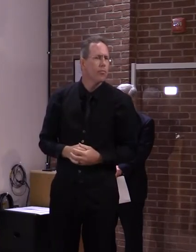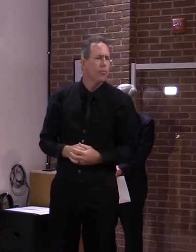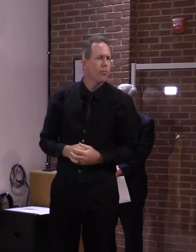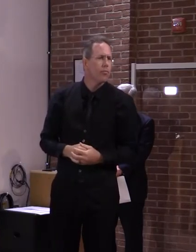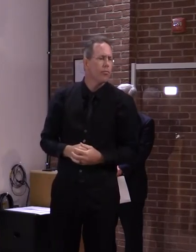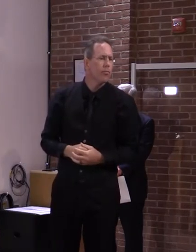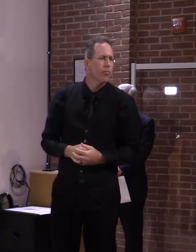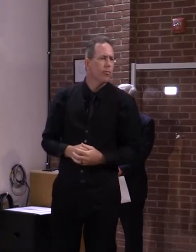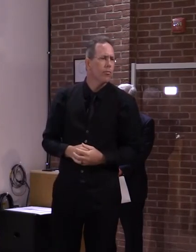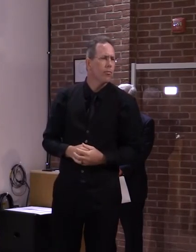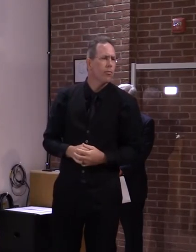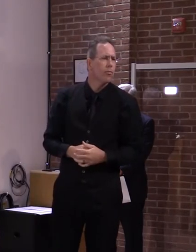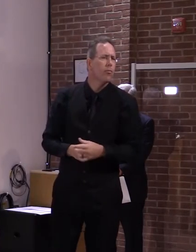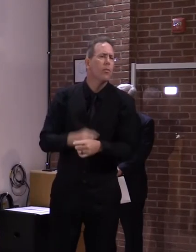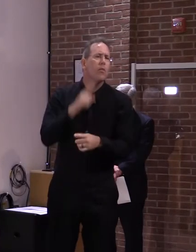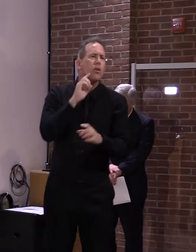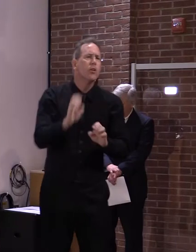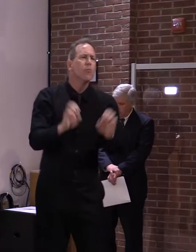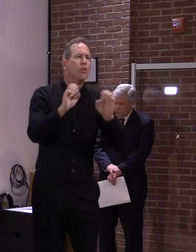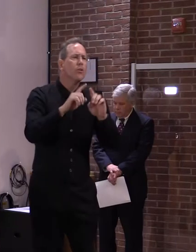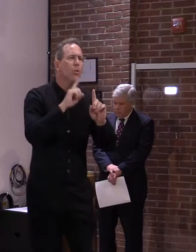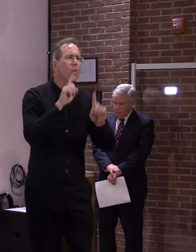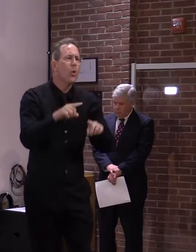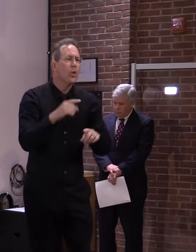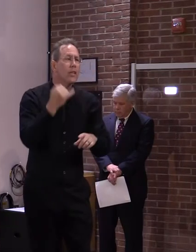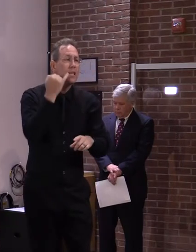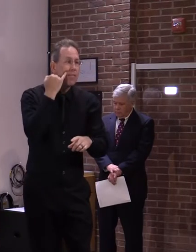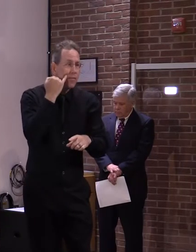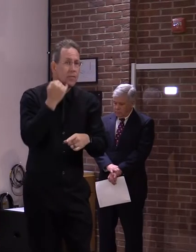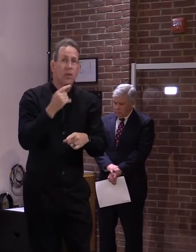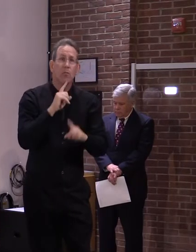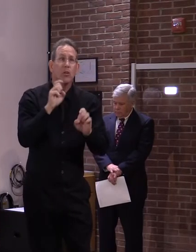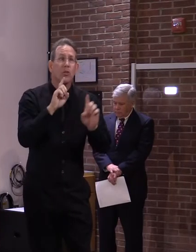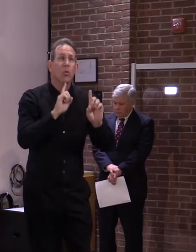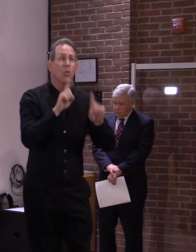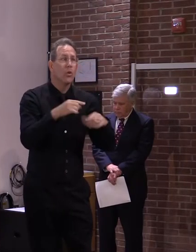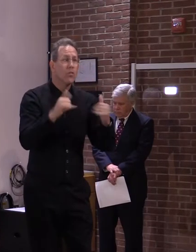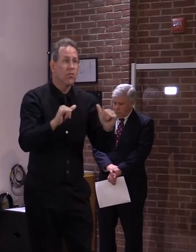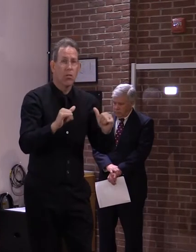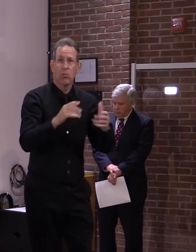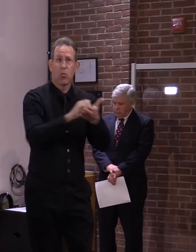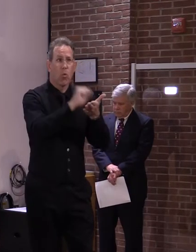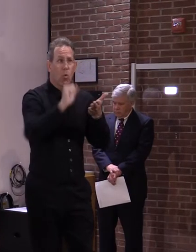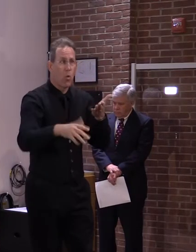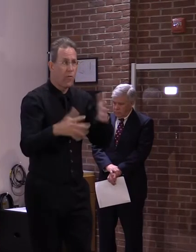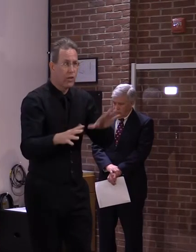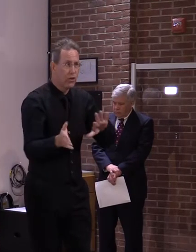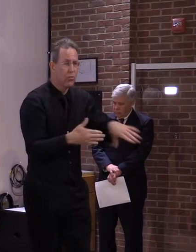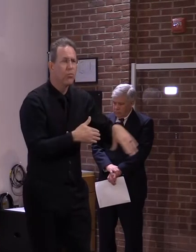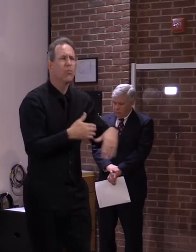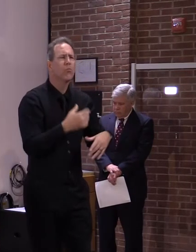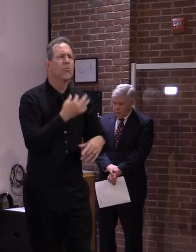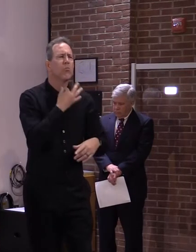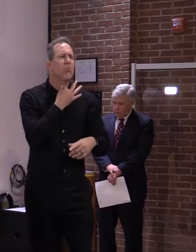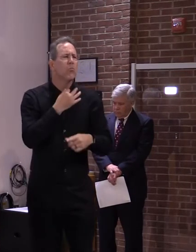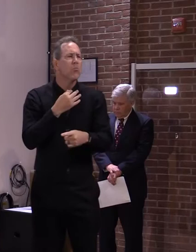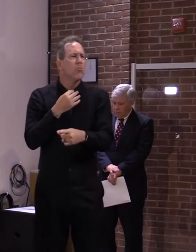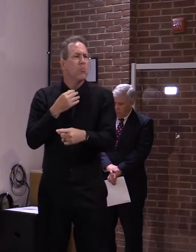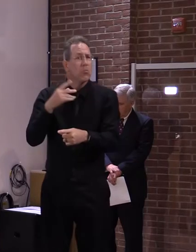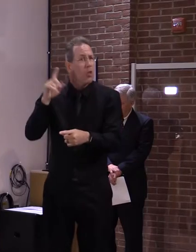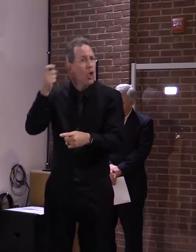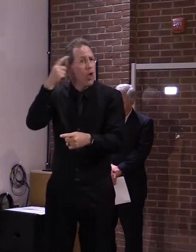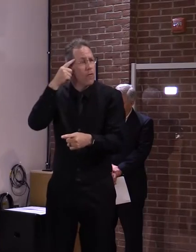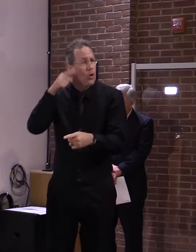do if and when the emergency order gets lifted. But have you, Governor Scott, arrived at a decision for